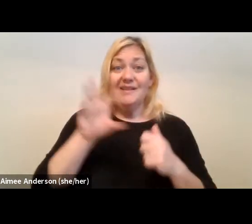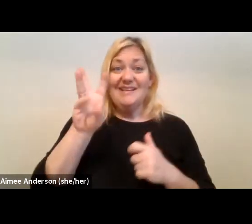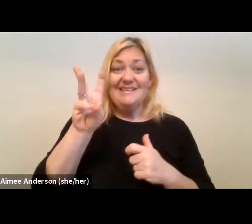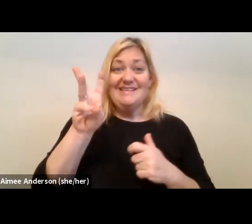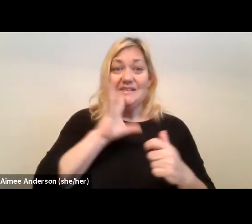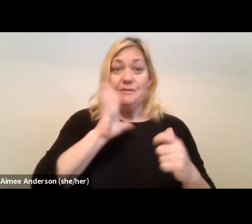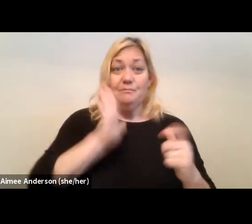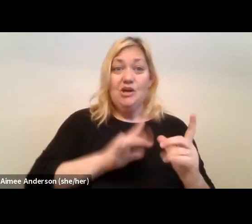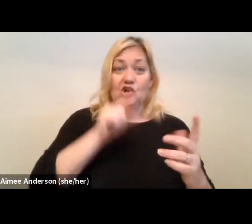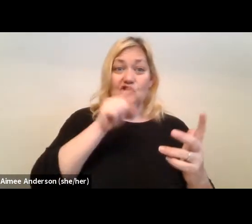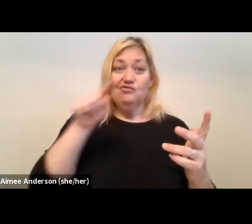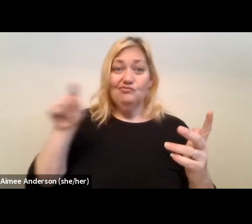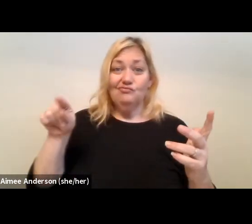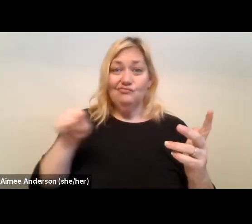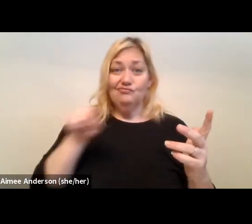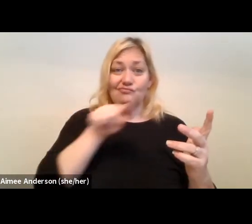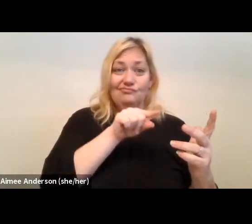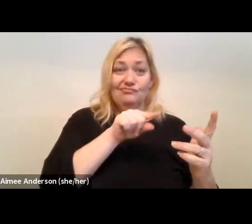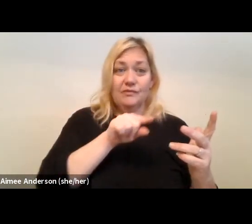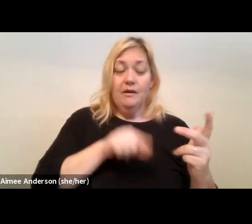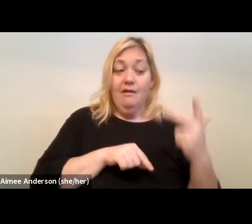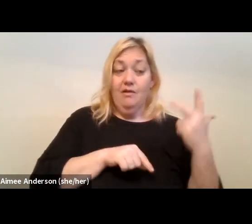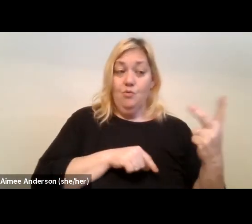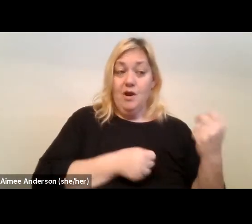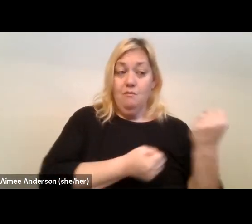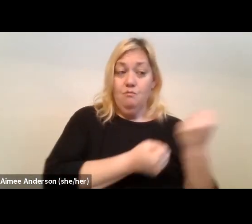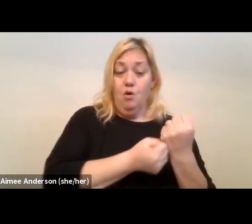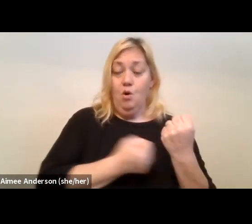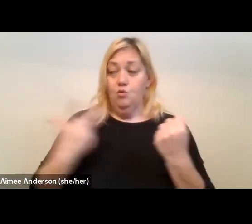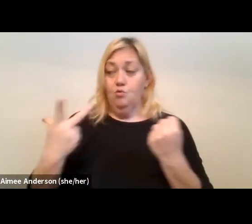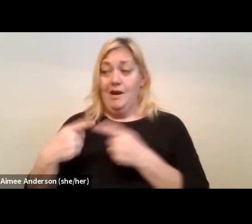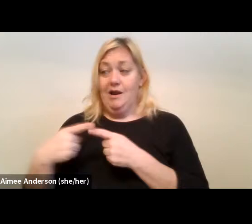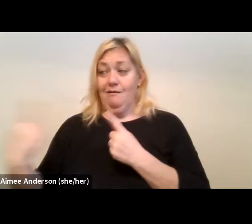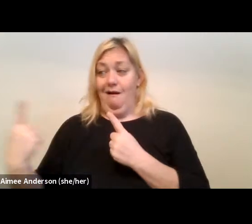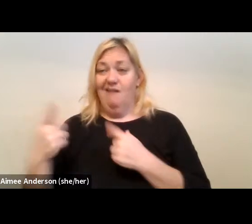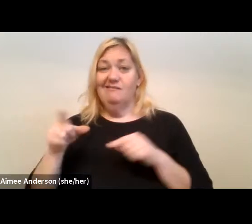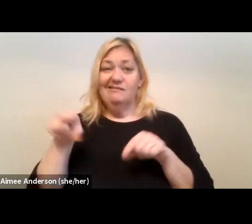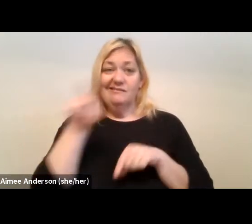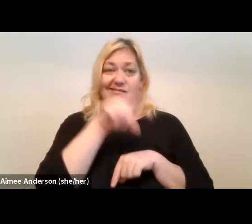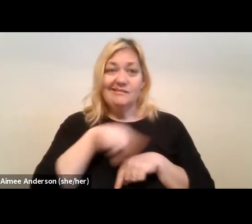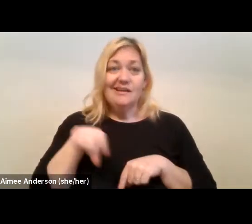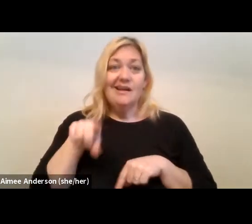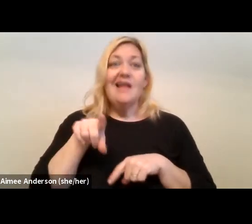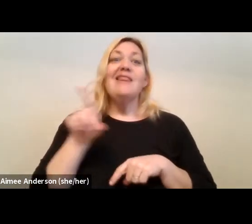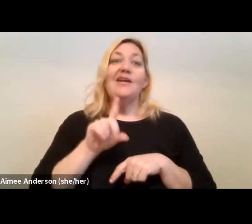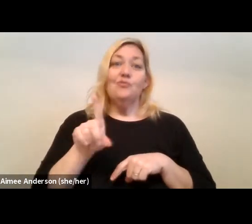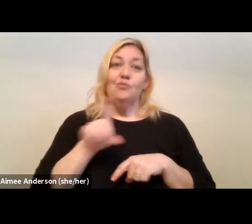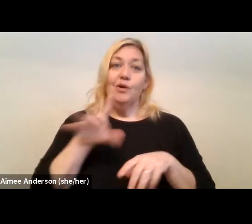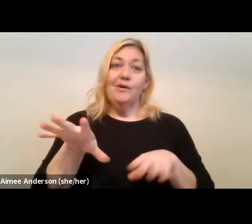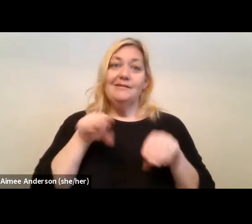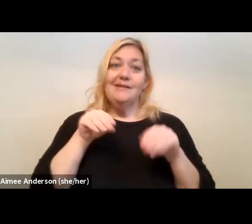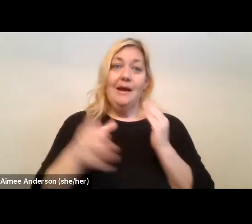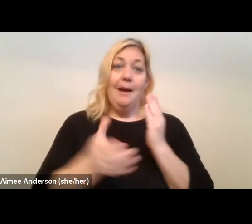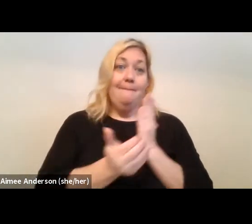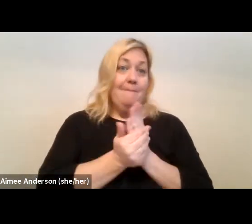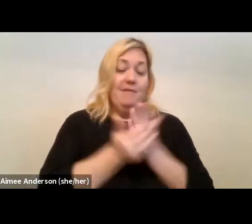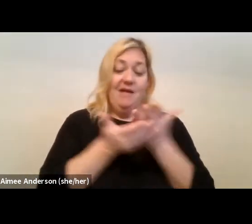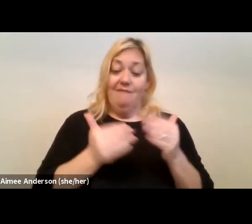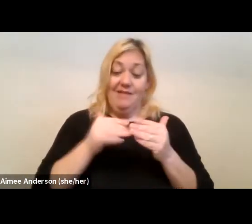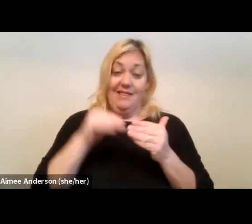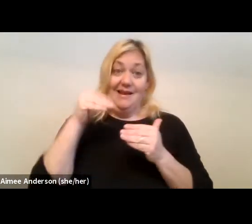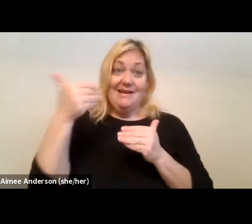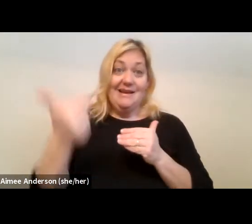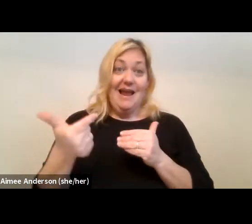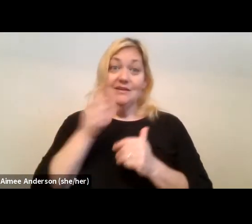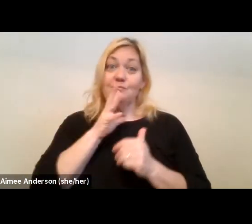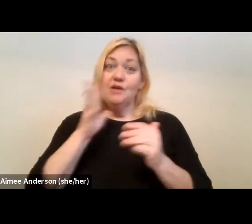speakers, the 3 pro and the 3 con, that's where we have, that's where we take amendments. After the next speaker,